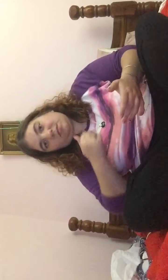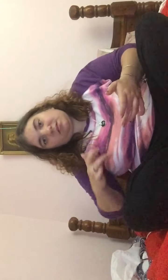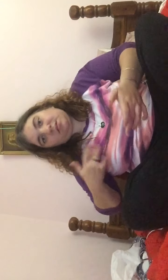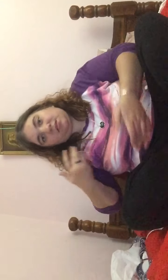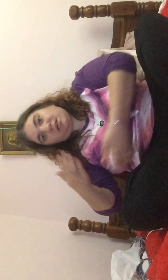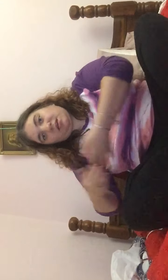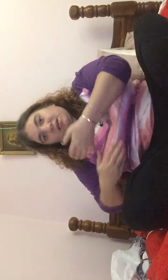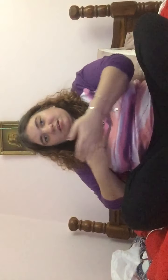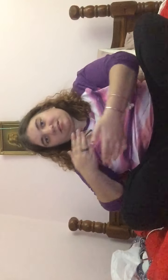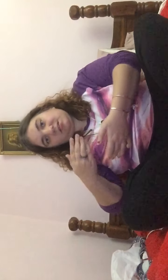and kind